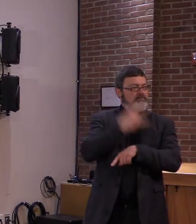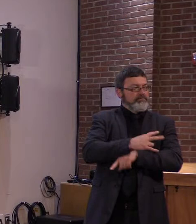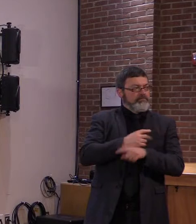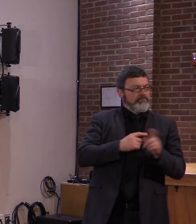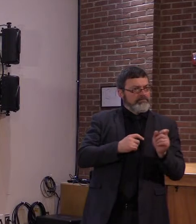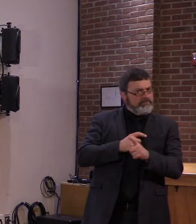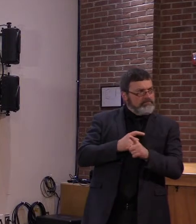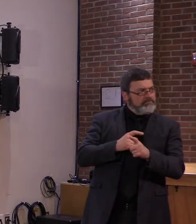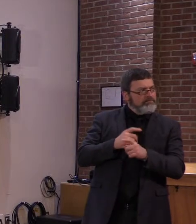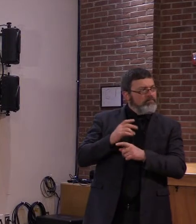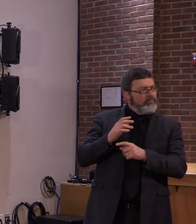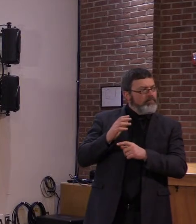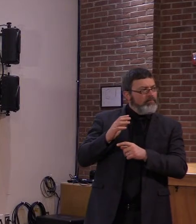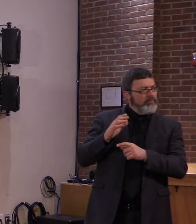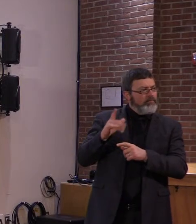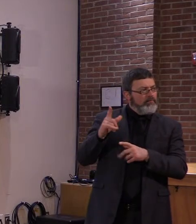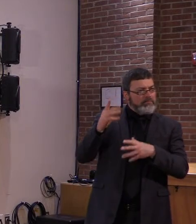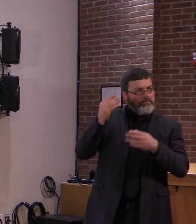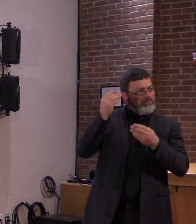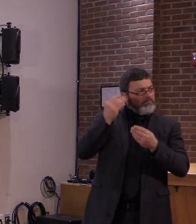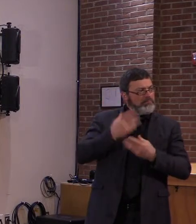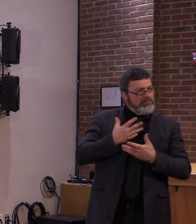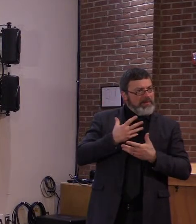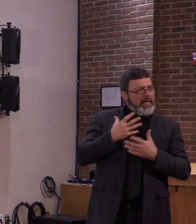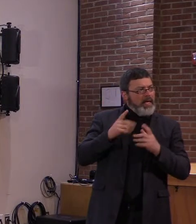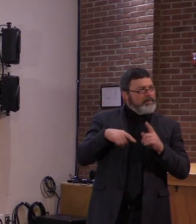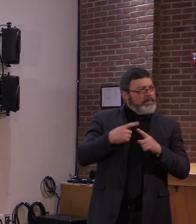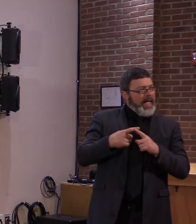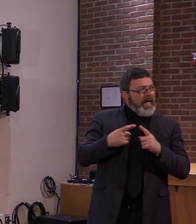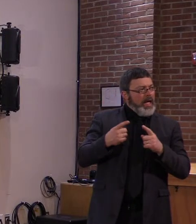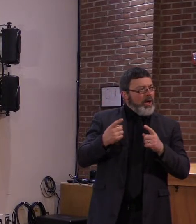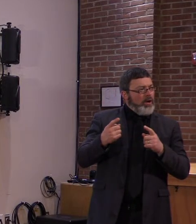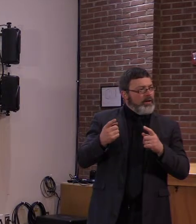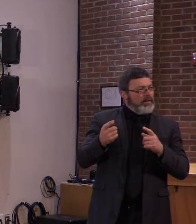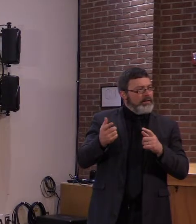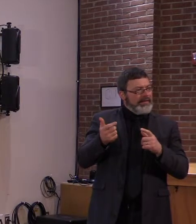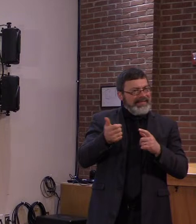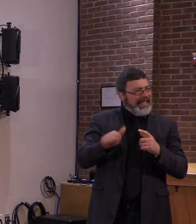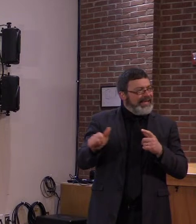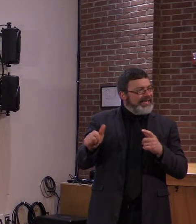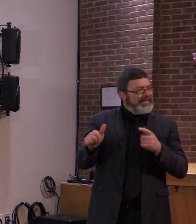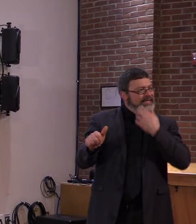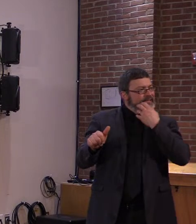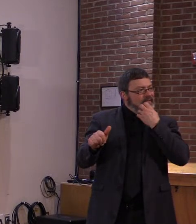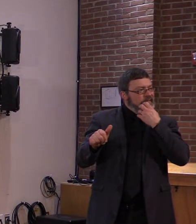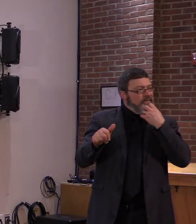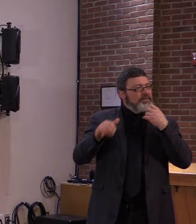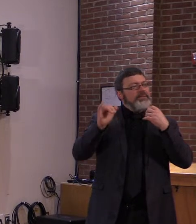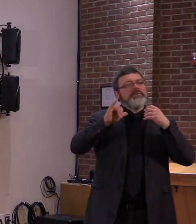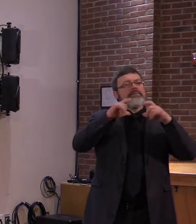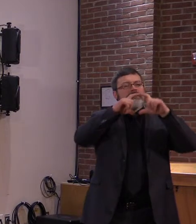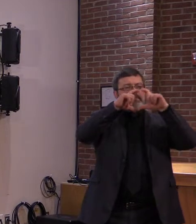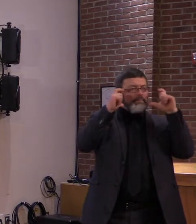a case. There are more and more cases in the literature being reported of